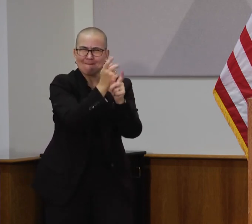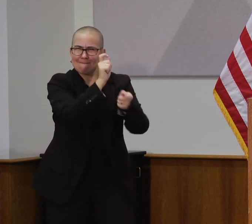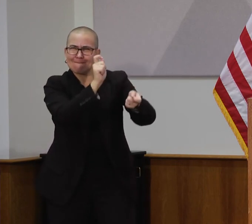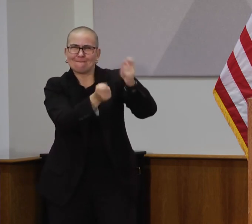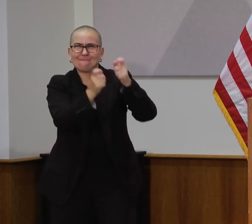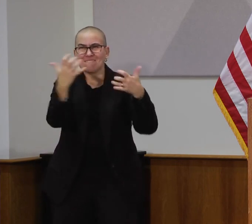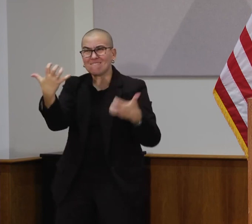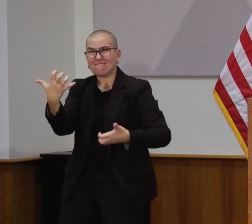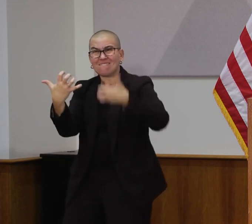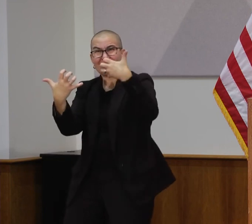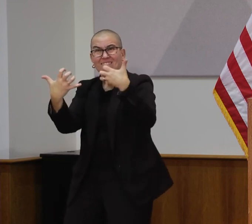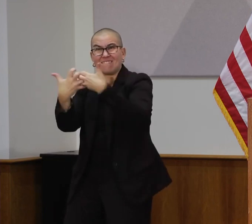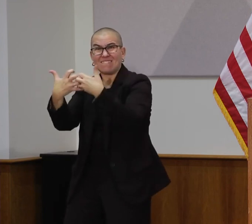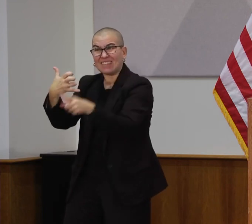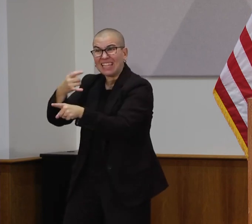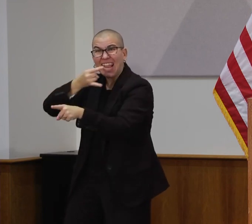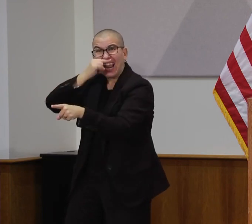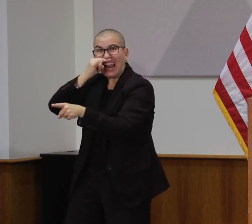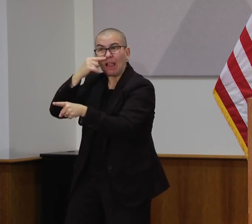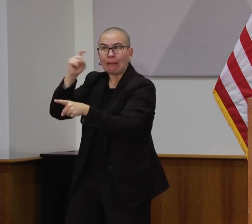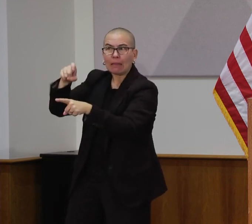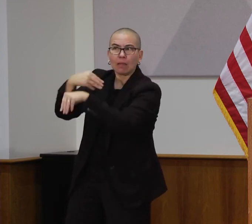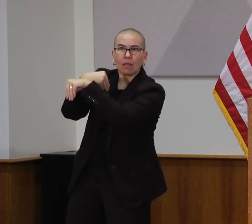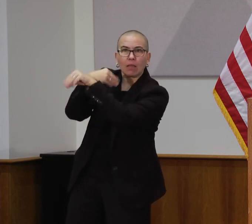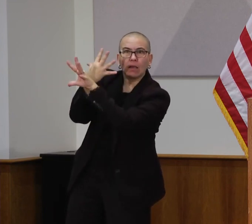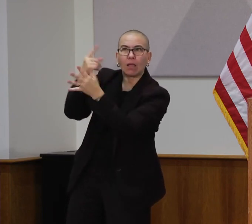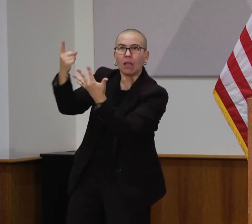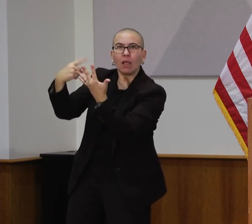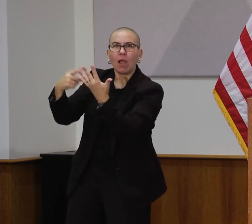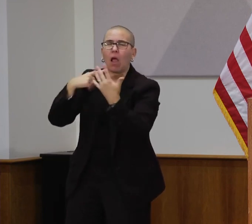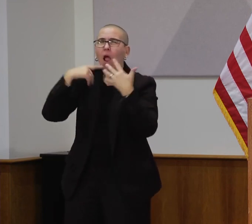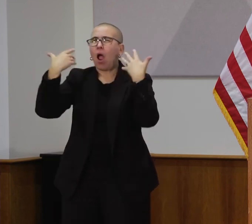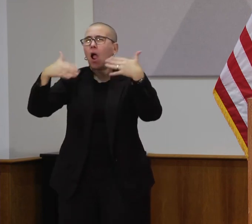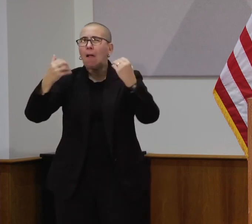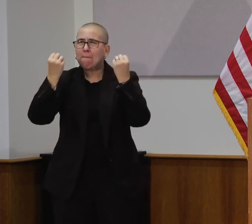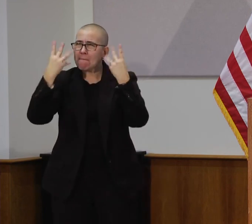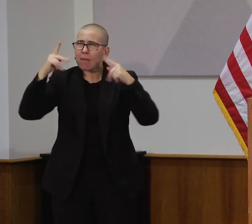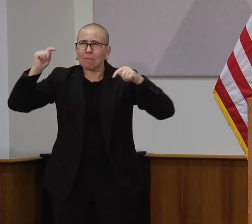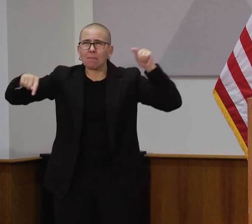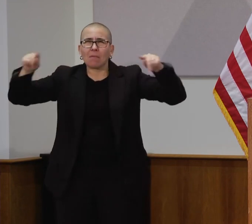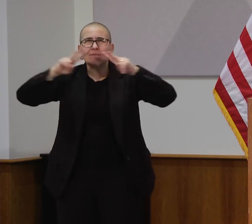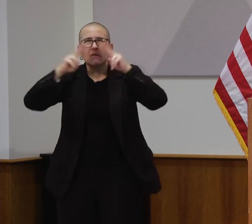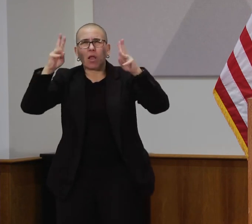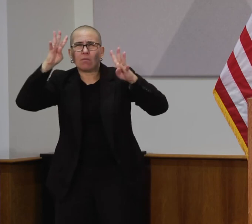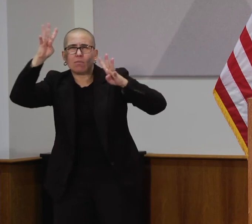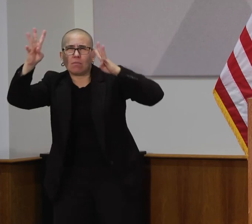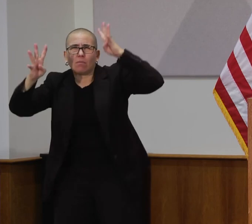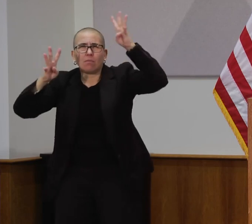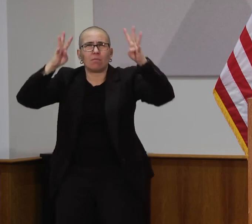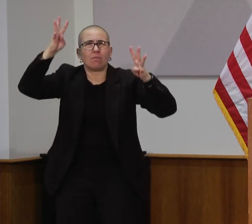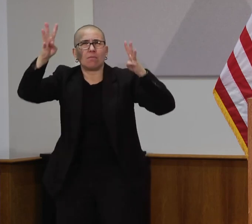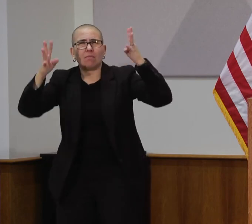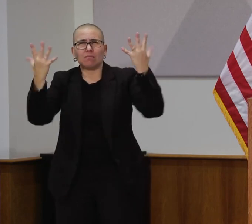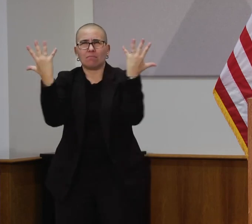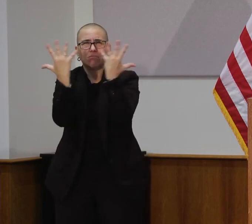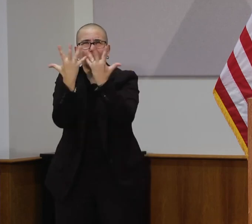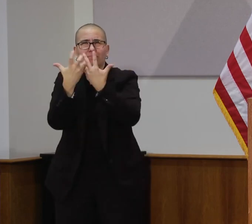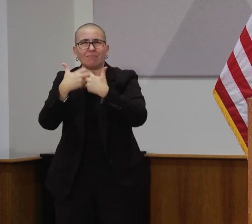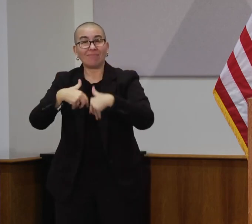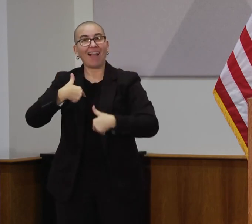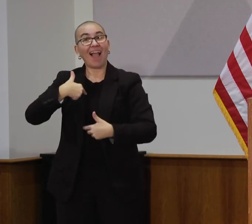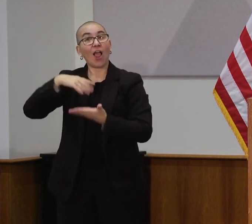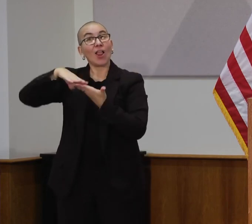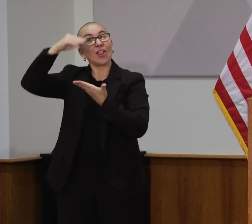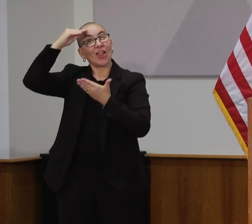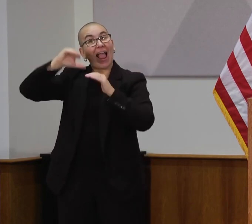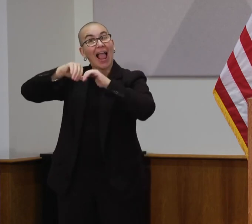Everyone has become a do-it-yourselfer and learned new hobbies along the way. I even learned how to cut my own hair by watching